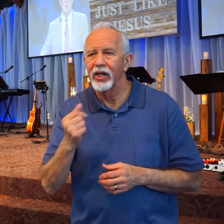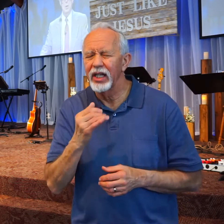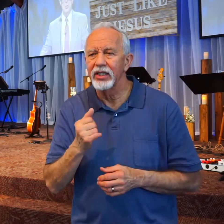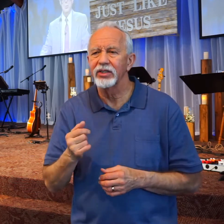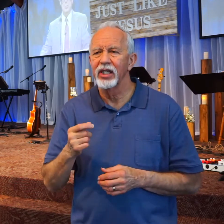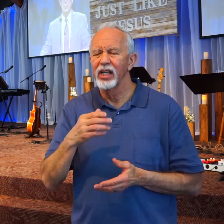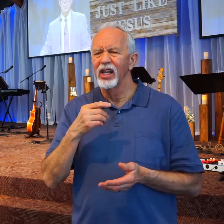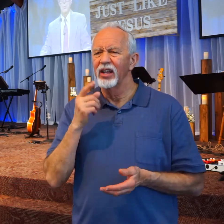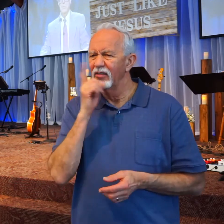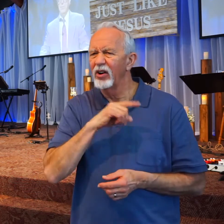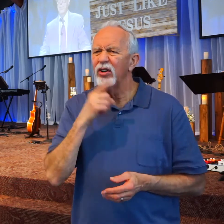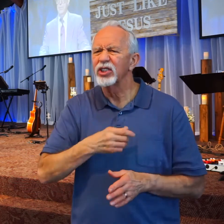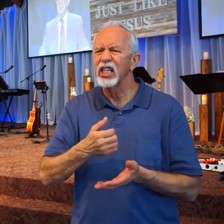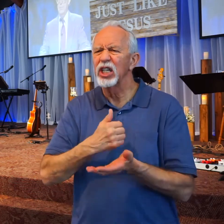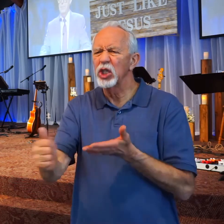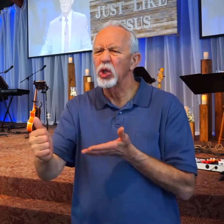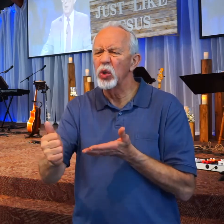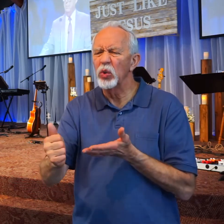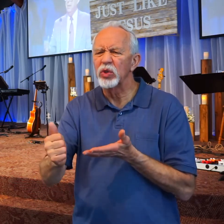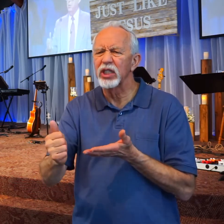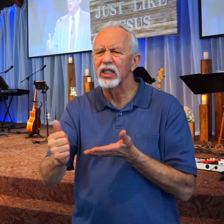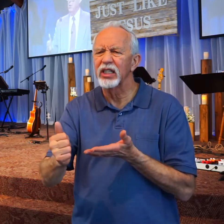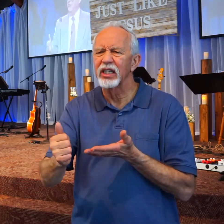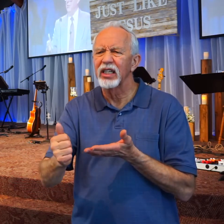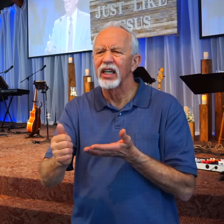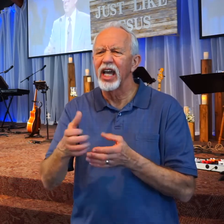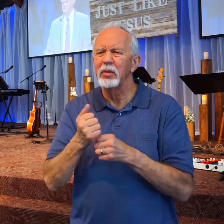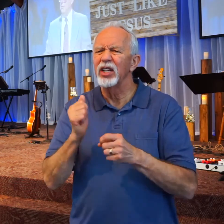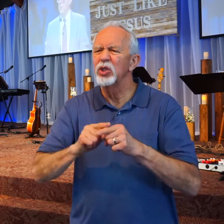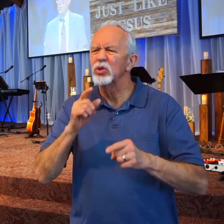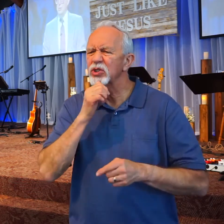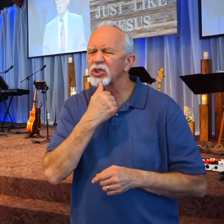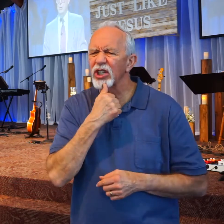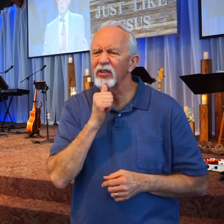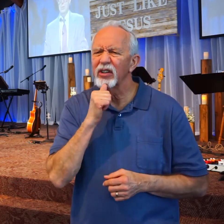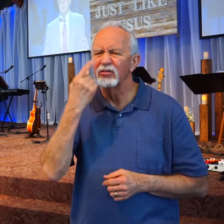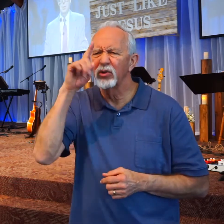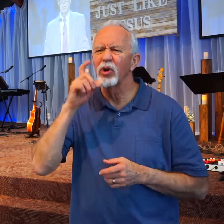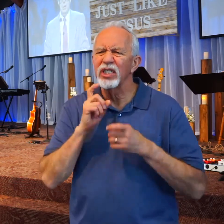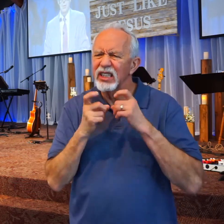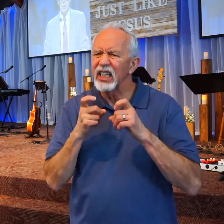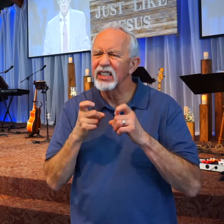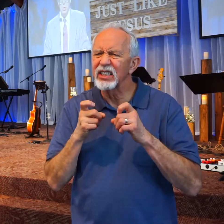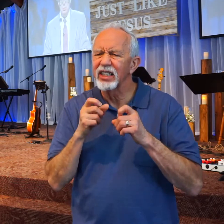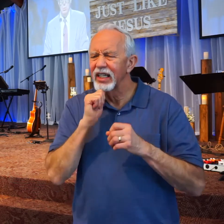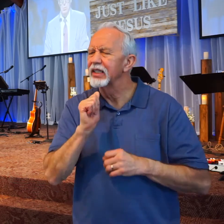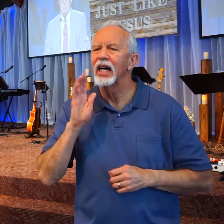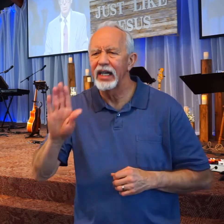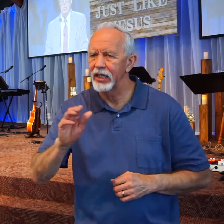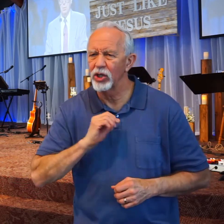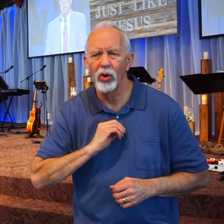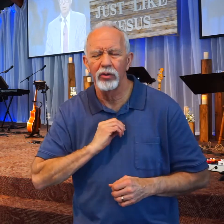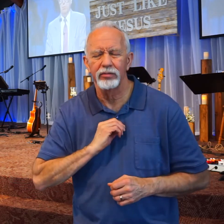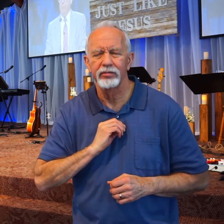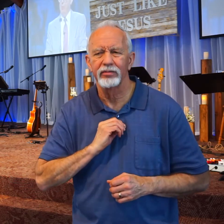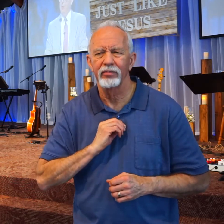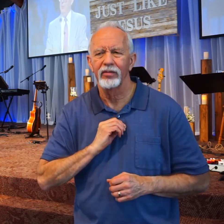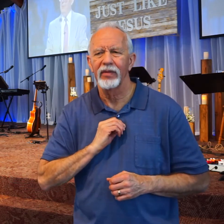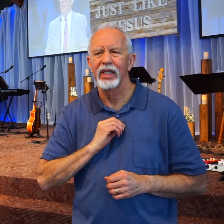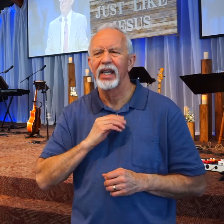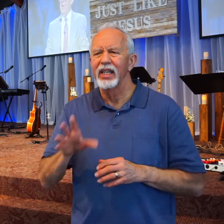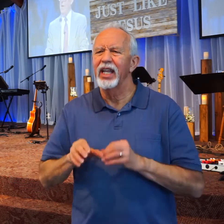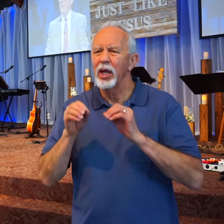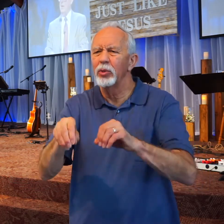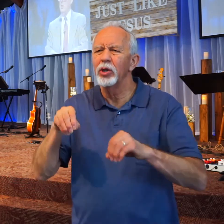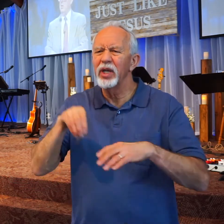falsely accused and made to suffer for sins not his own. They put him